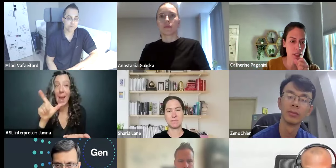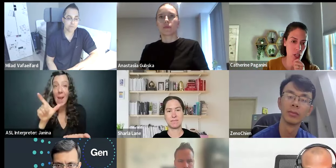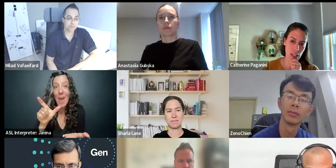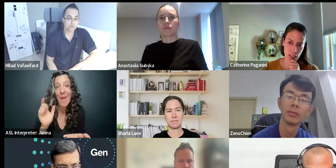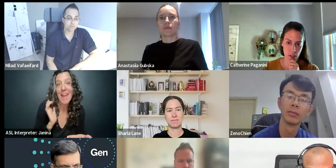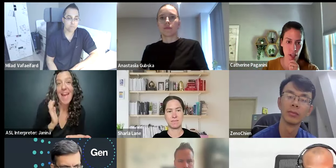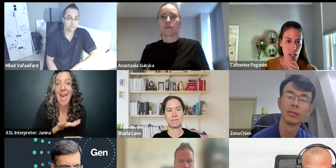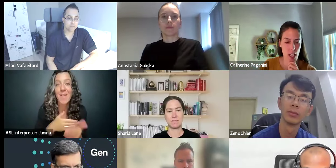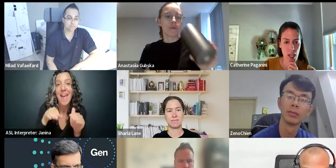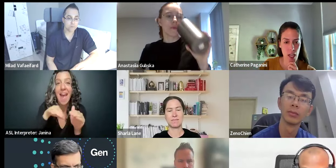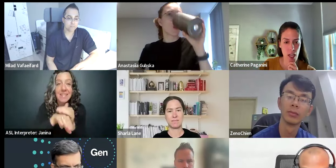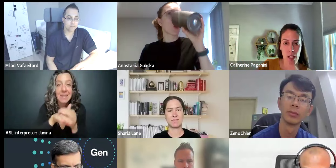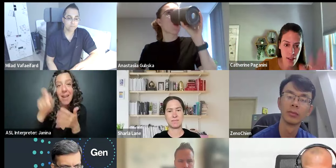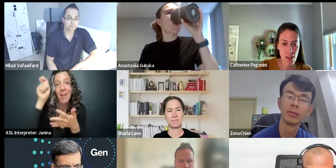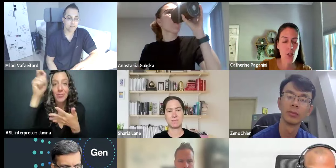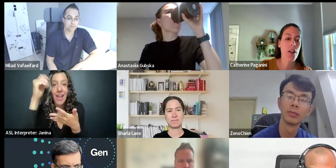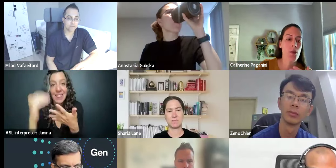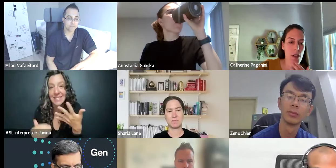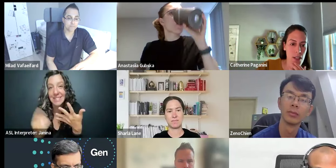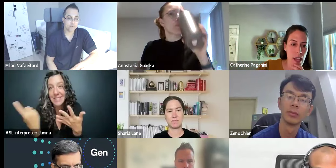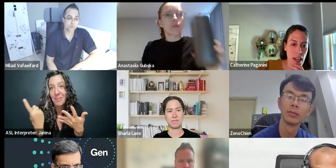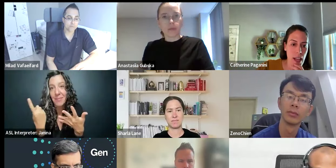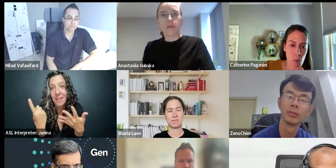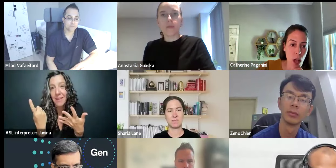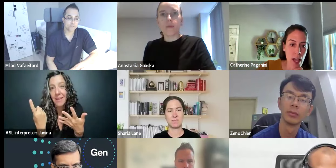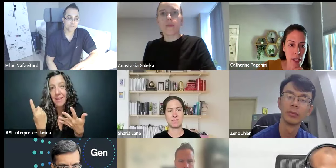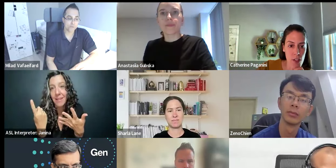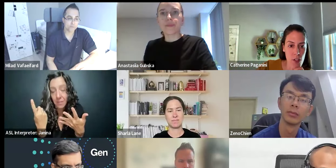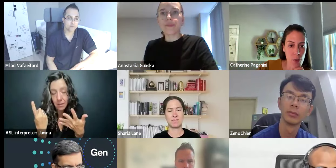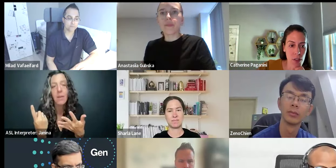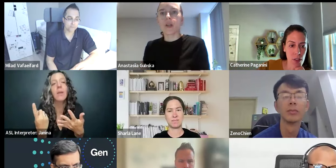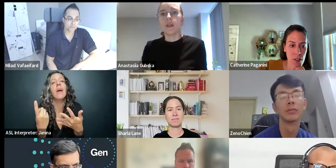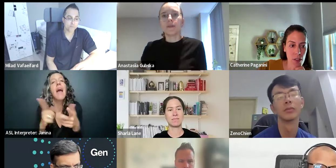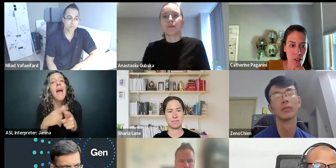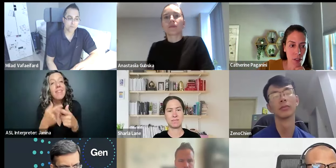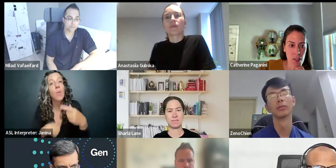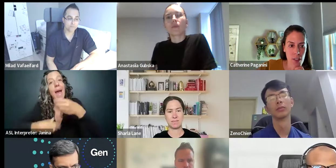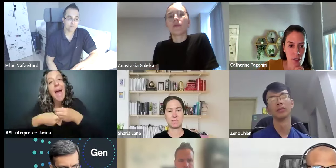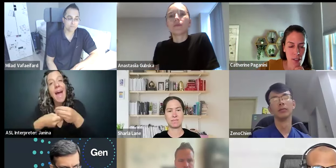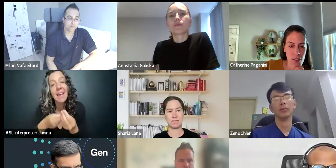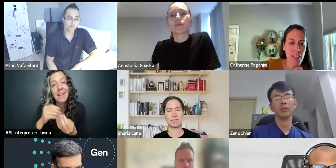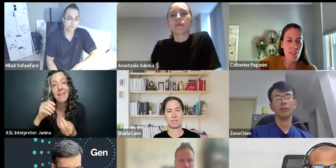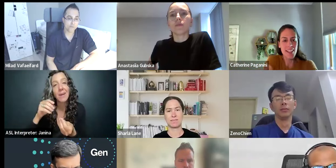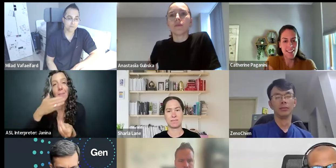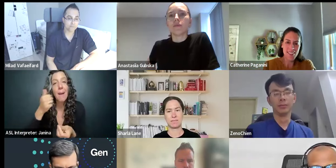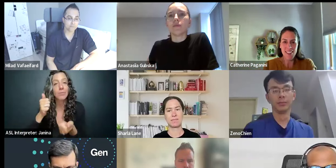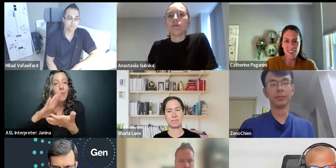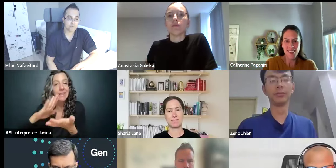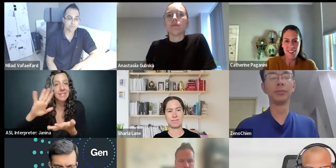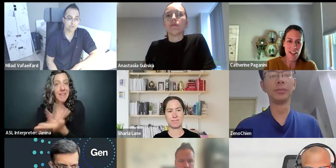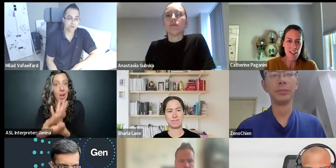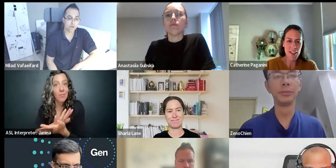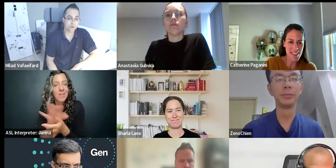checklist, accessibility checklist. And then the document is actually the why and so on. I love